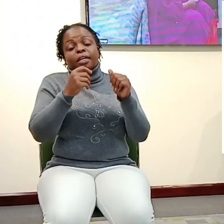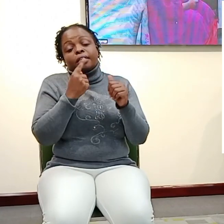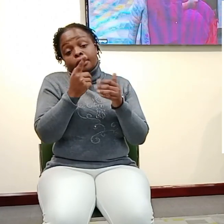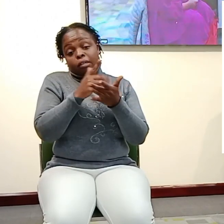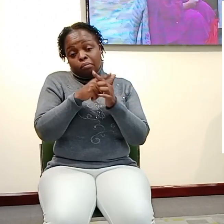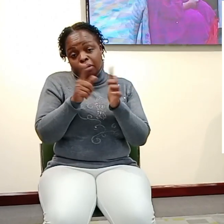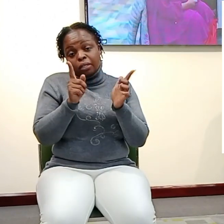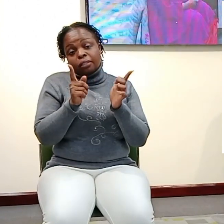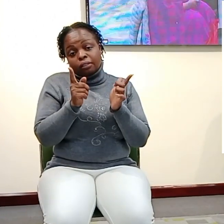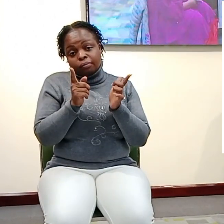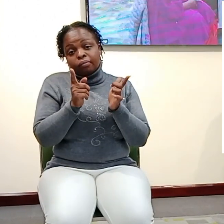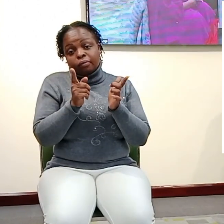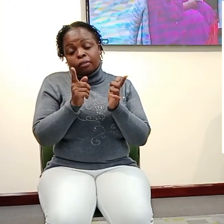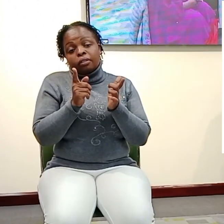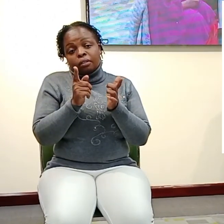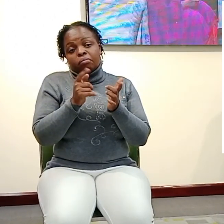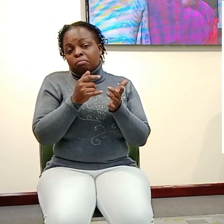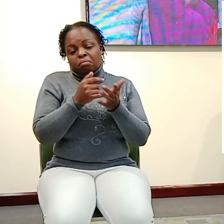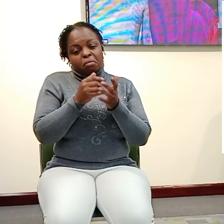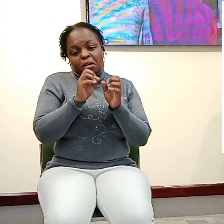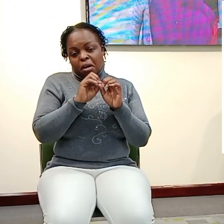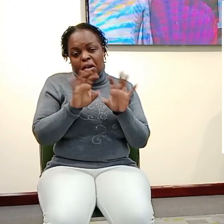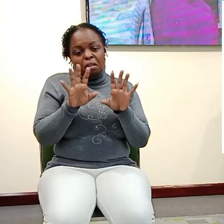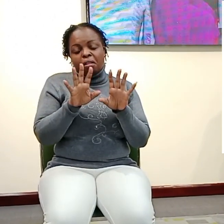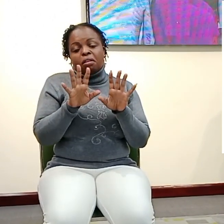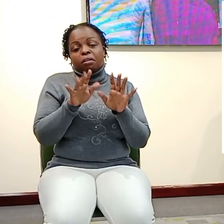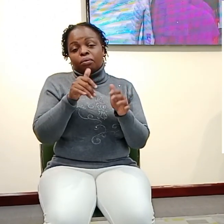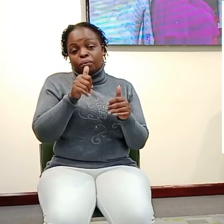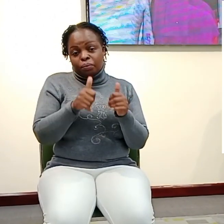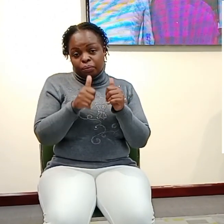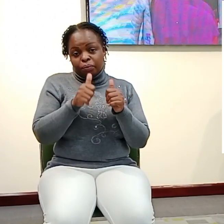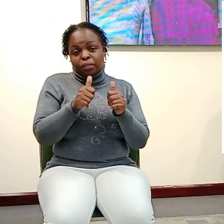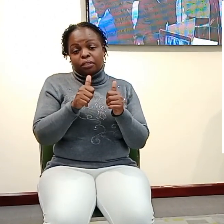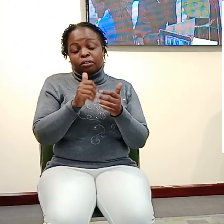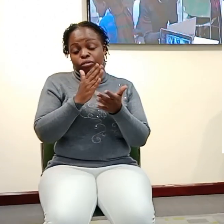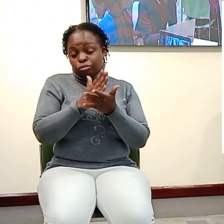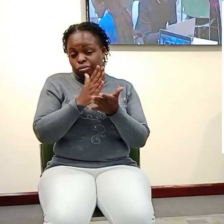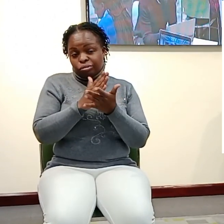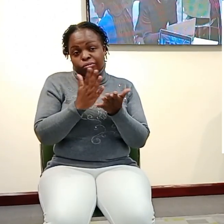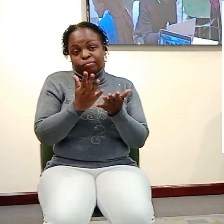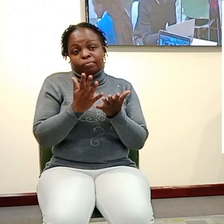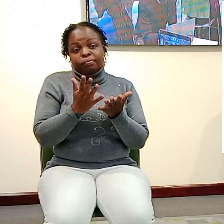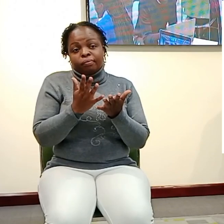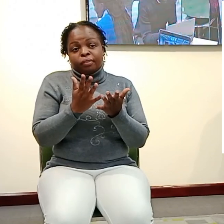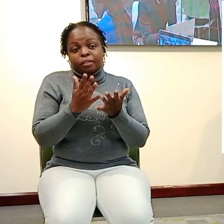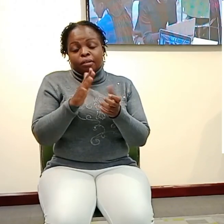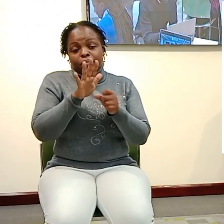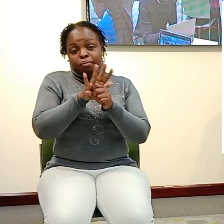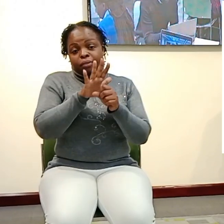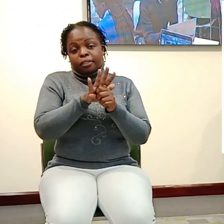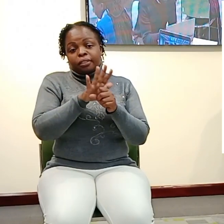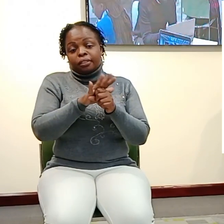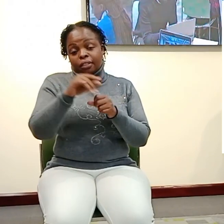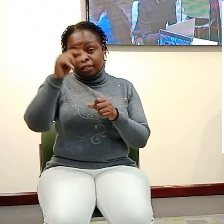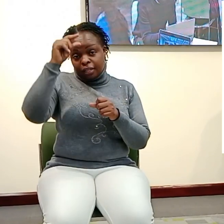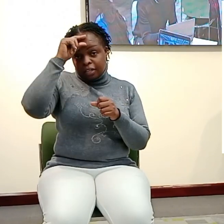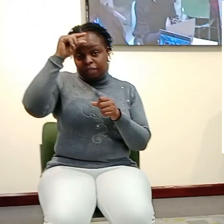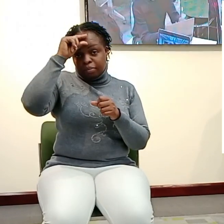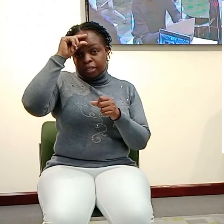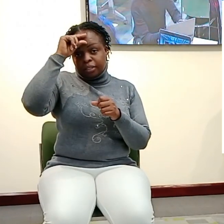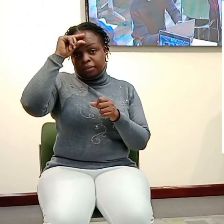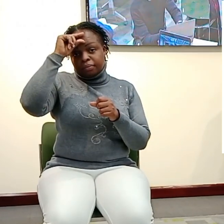but it's nothing that isn't readily apparent. Much of it, the government